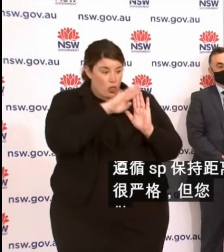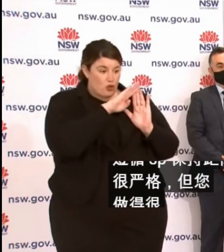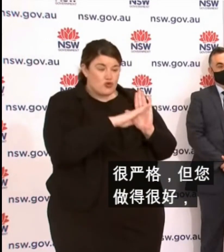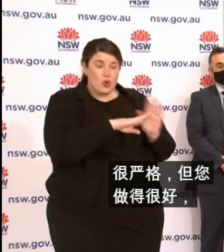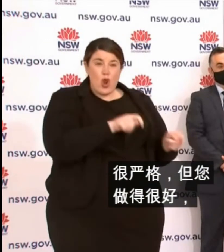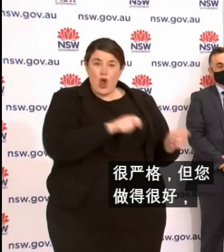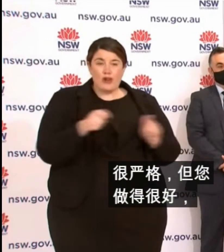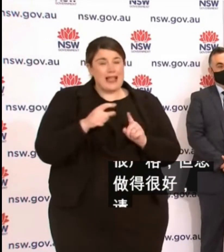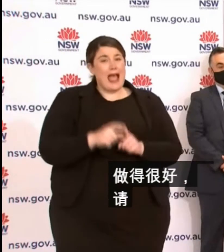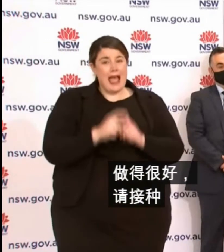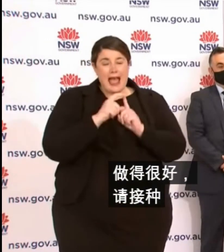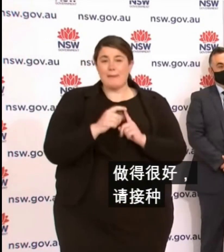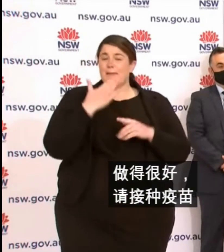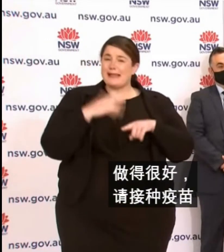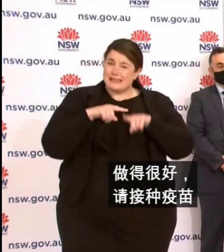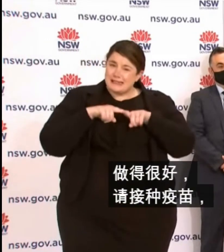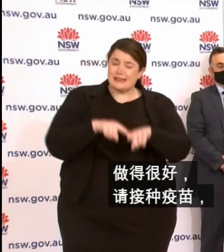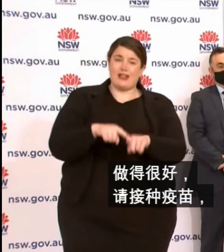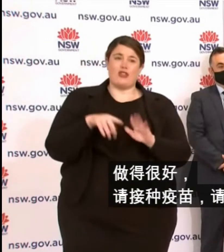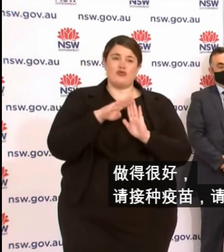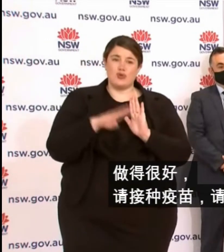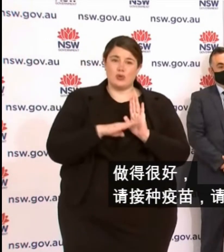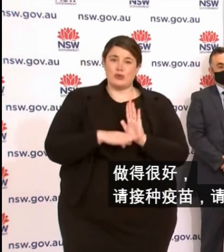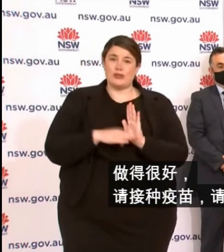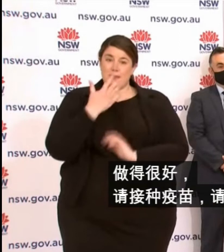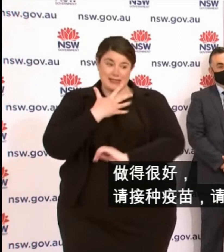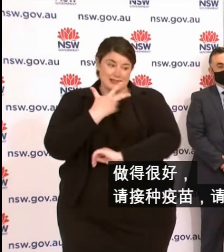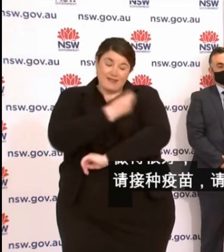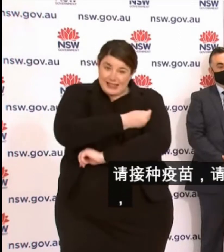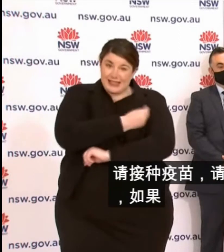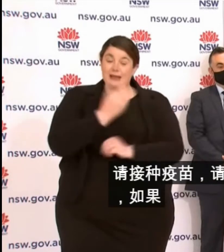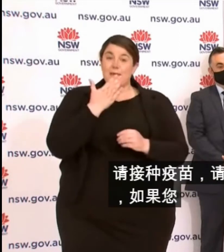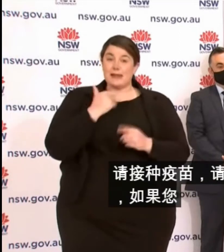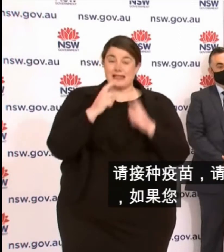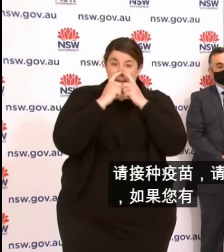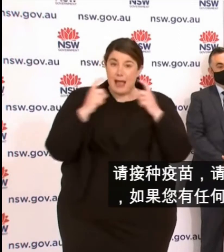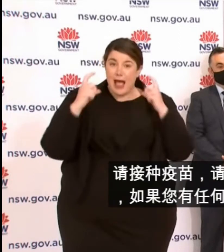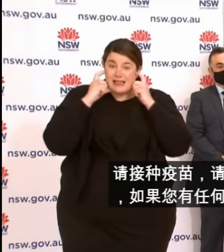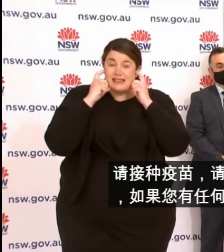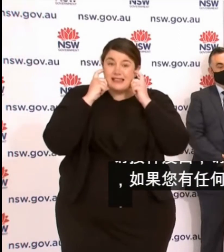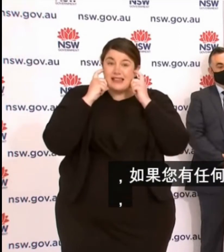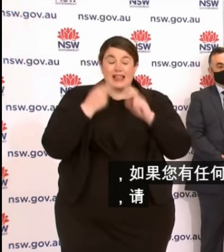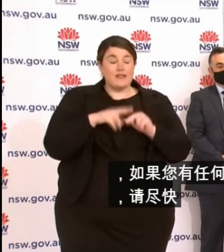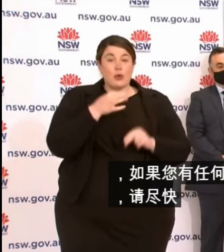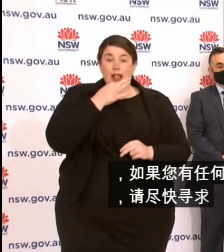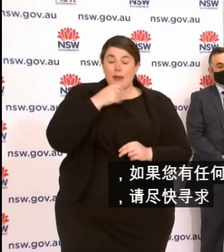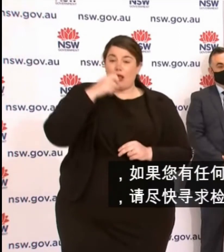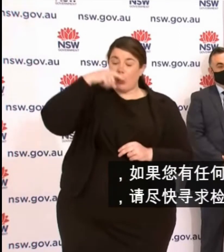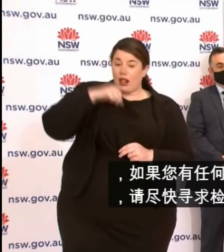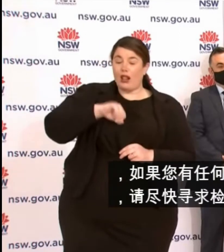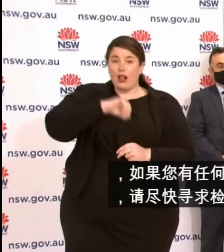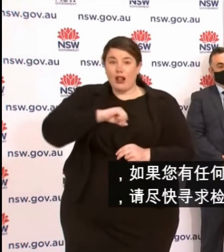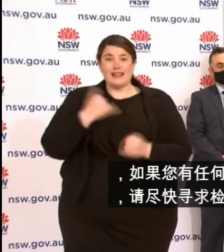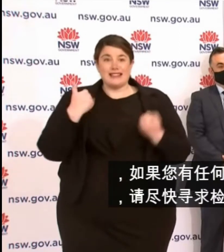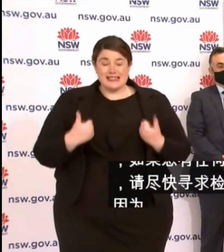doing a great job. Please get vaccinated. Please wear a mask. And please, if you have any symptoms at all, can you seek testing